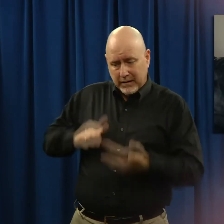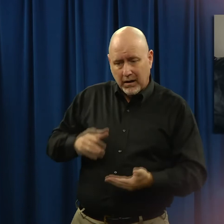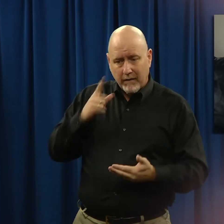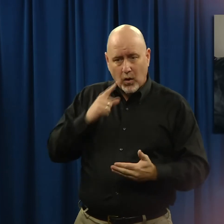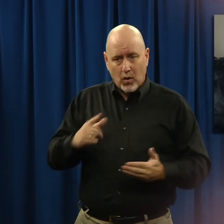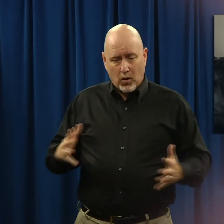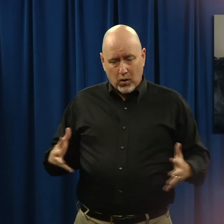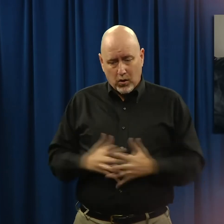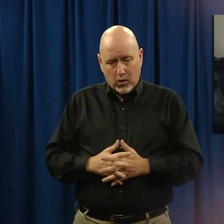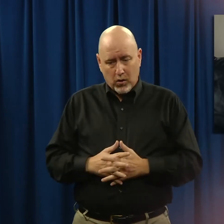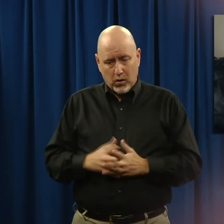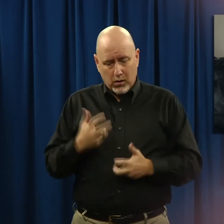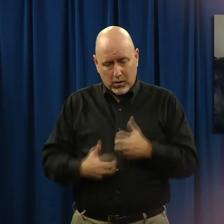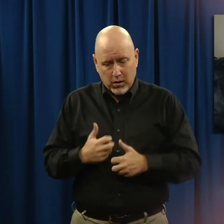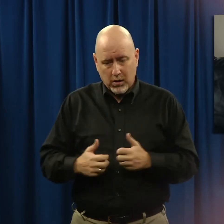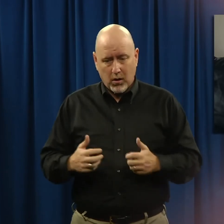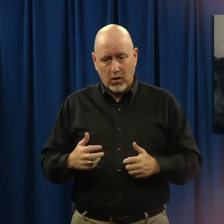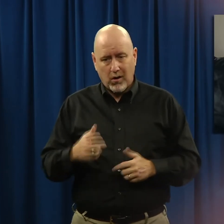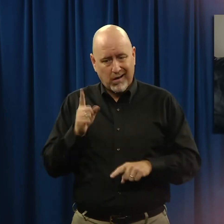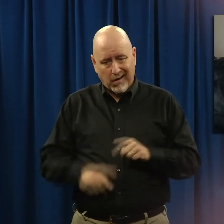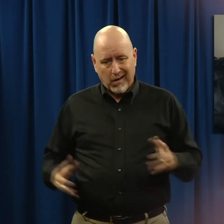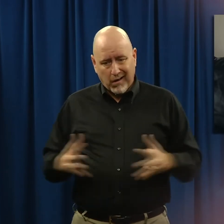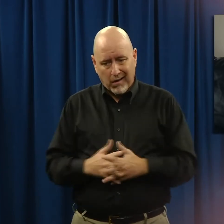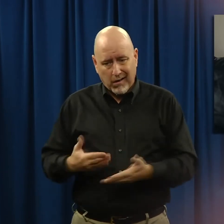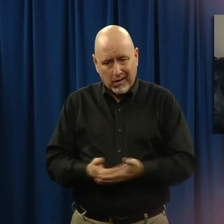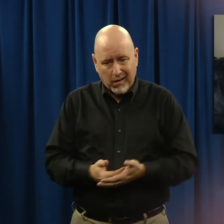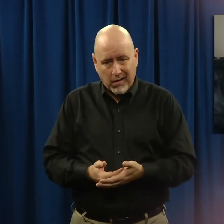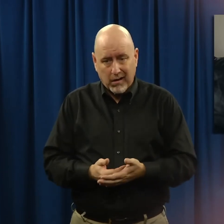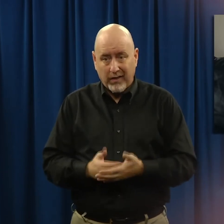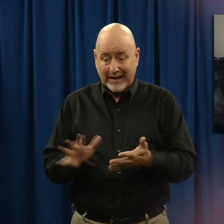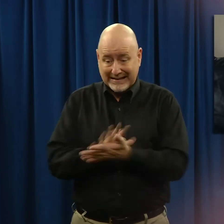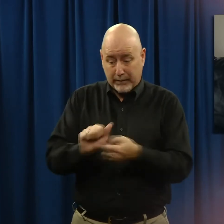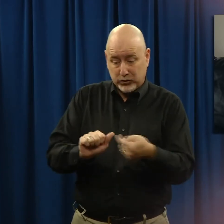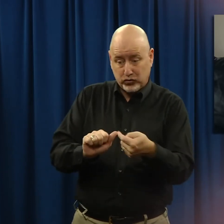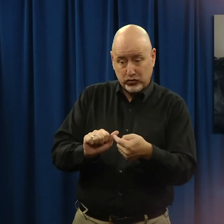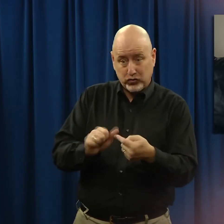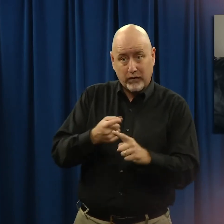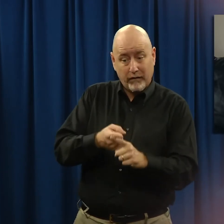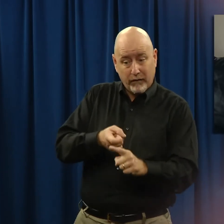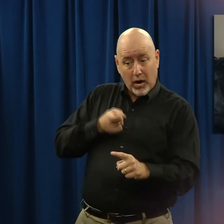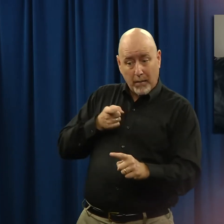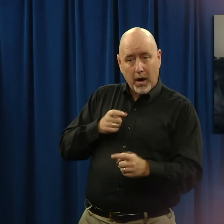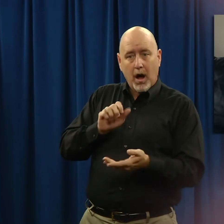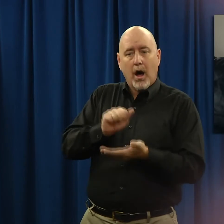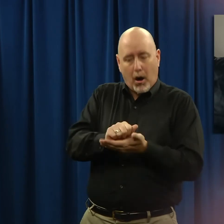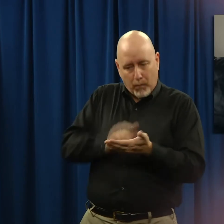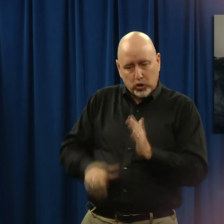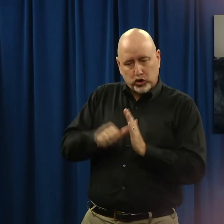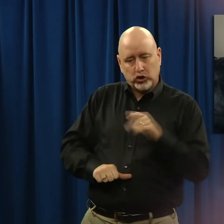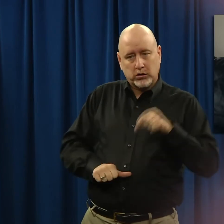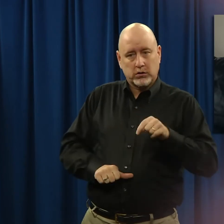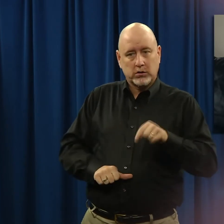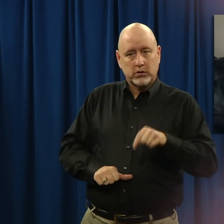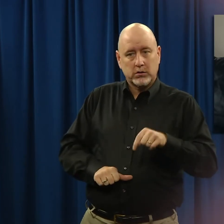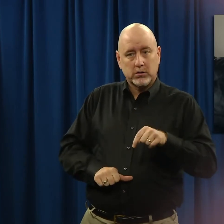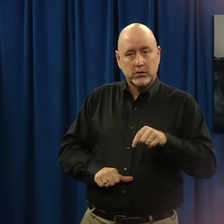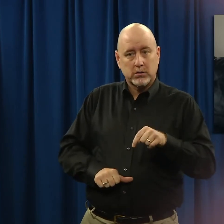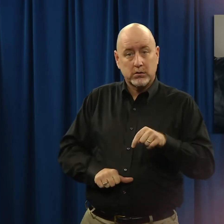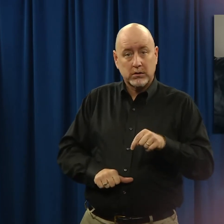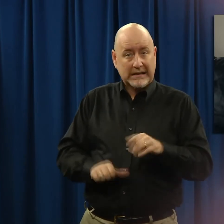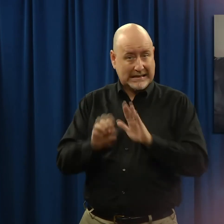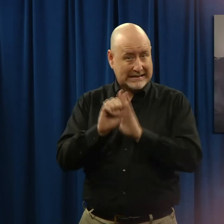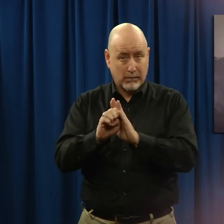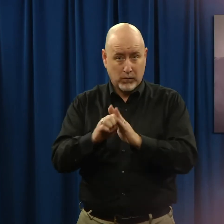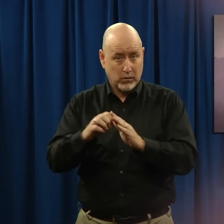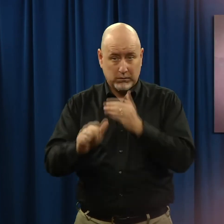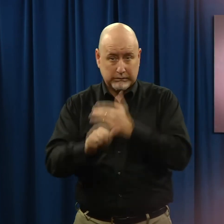infertility due to damage that can sometimes occur during the abortion procedure. One such